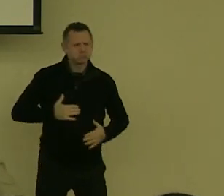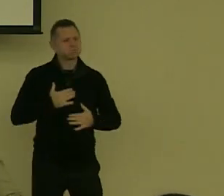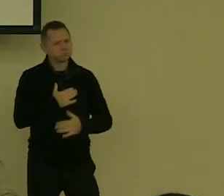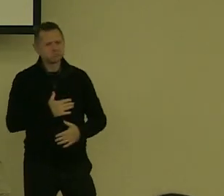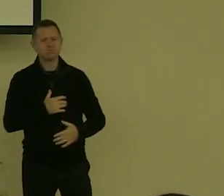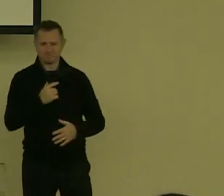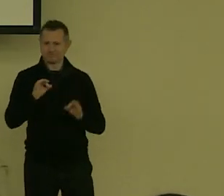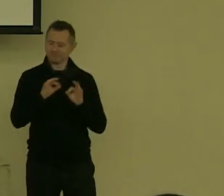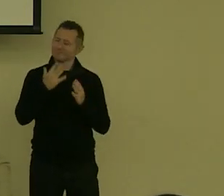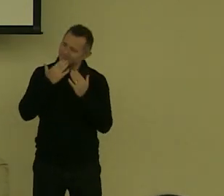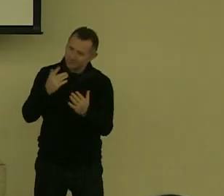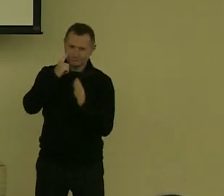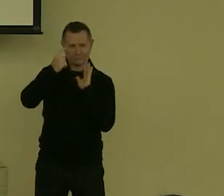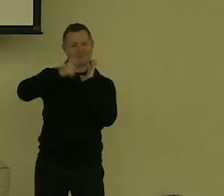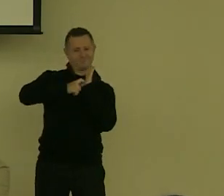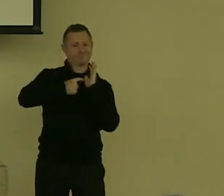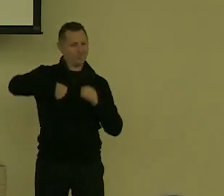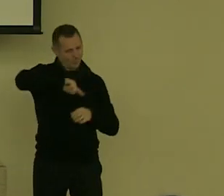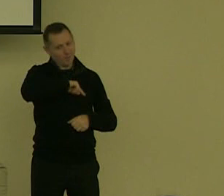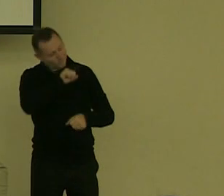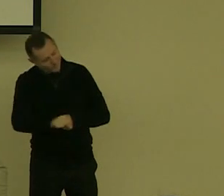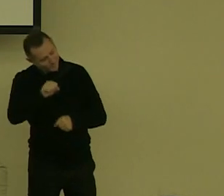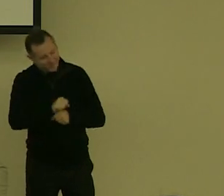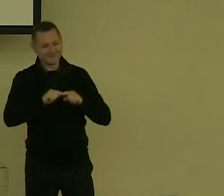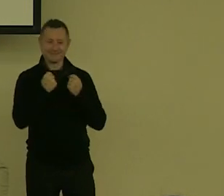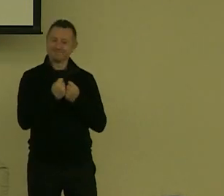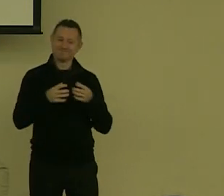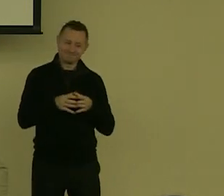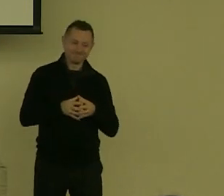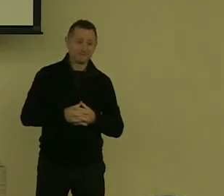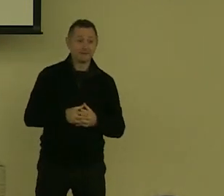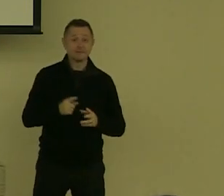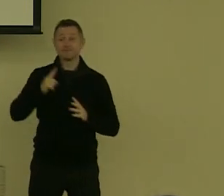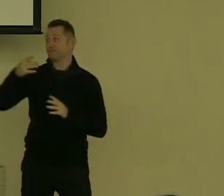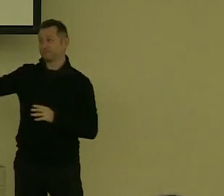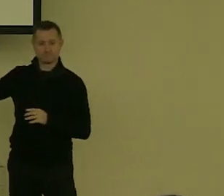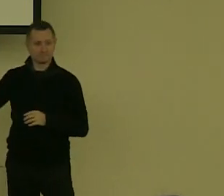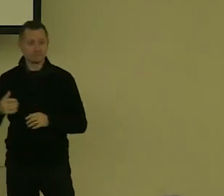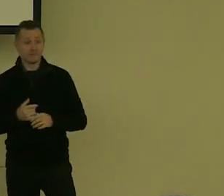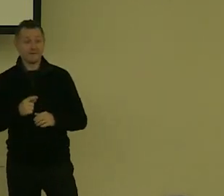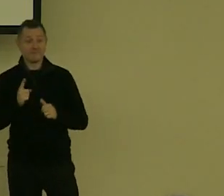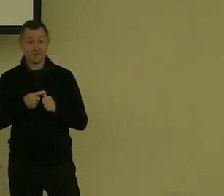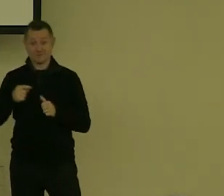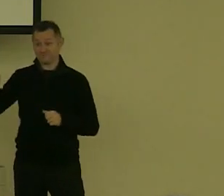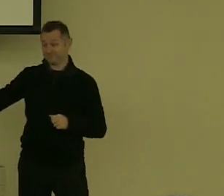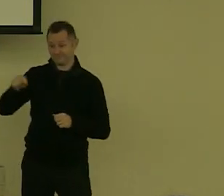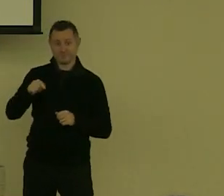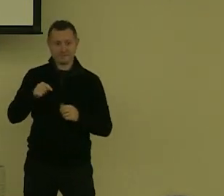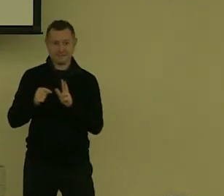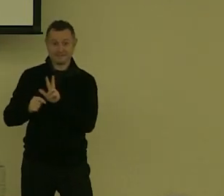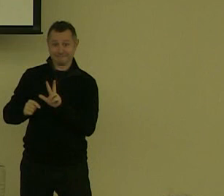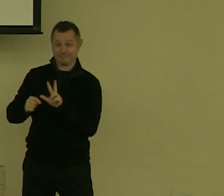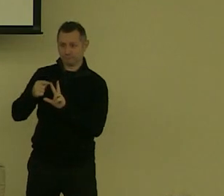Excellent. Before we say goodbye to Anastasia, it would be remiss of me not to thank our panelists here today